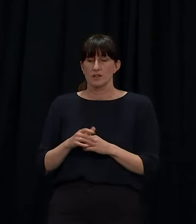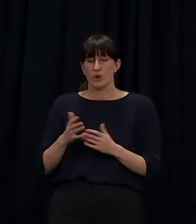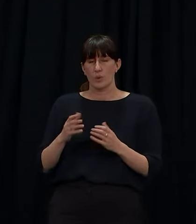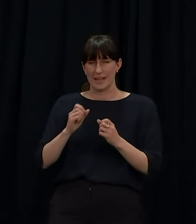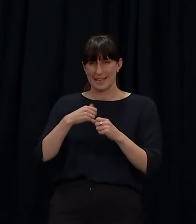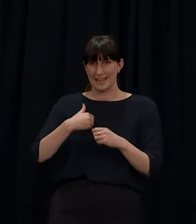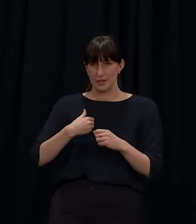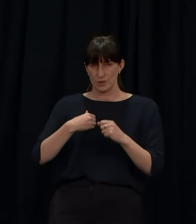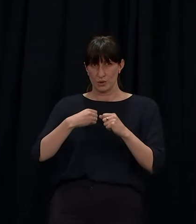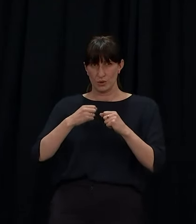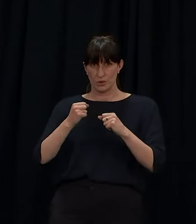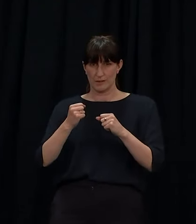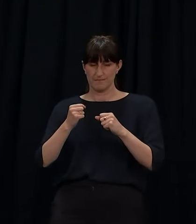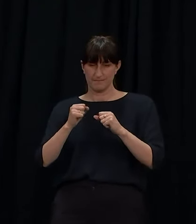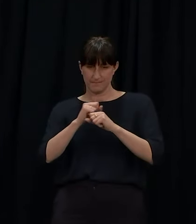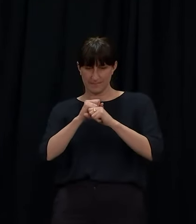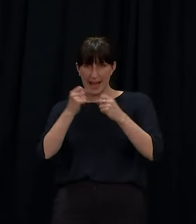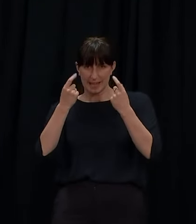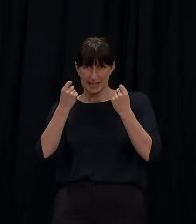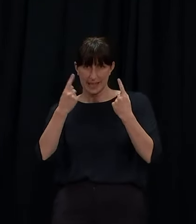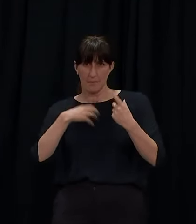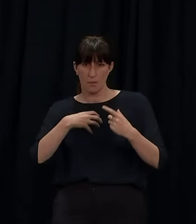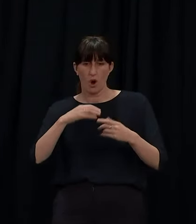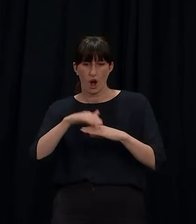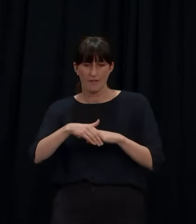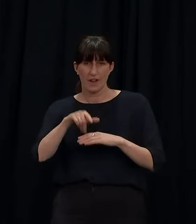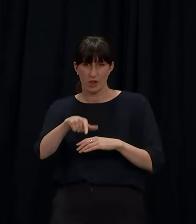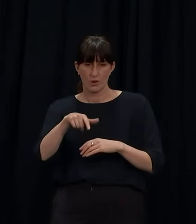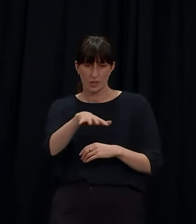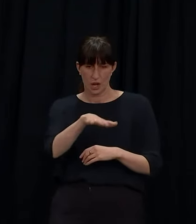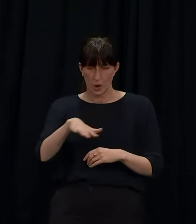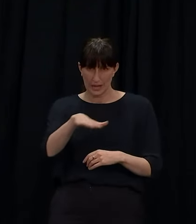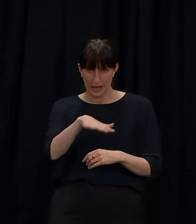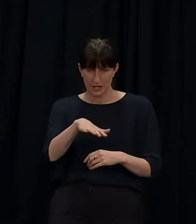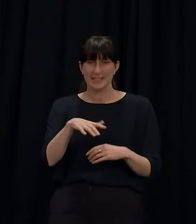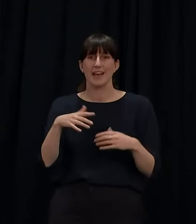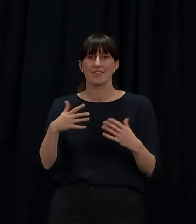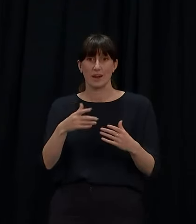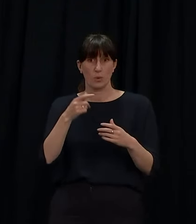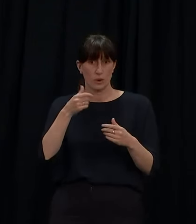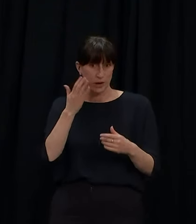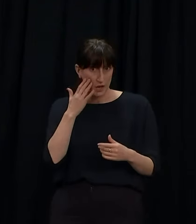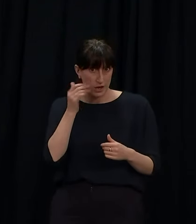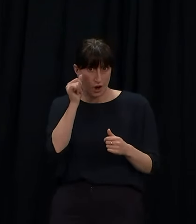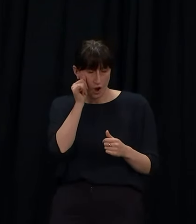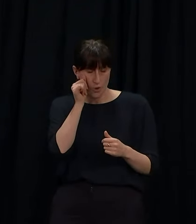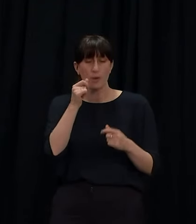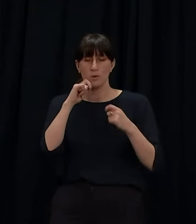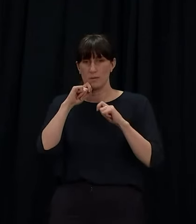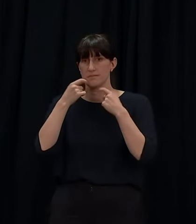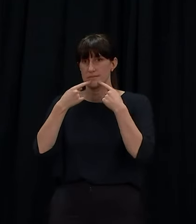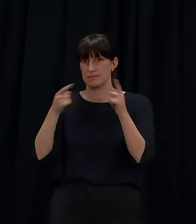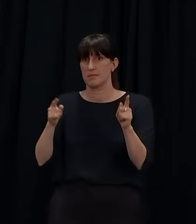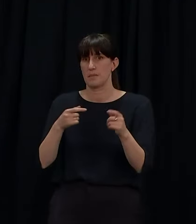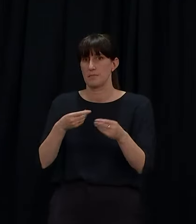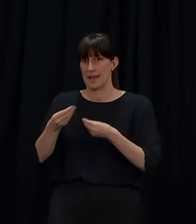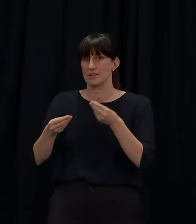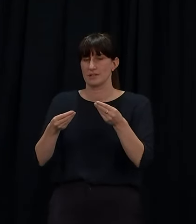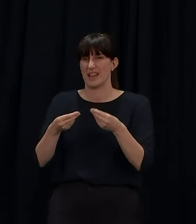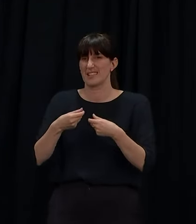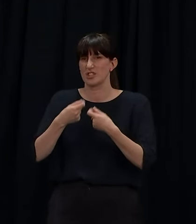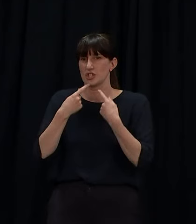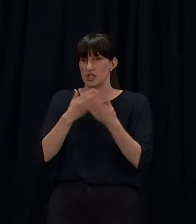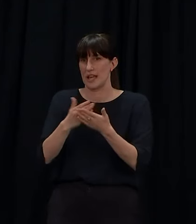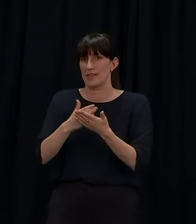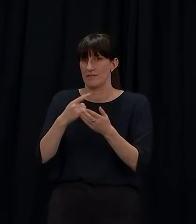of a picture around each of those locations and then share that information. Yeah. If you might, I'll come to Ben and then I'll come to